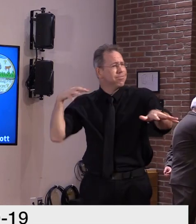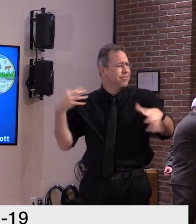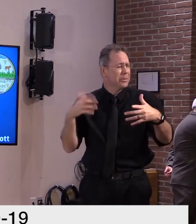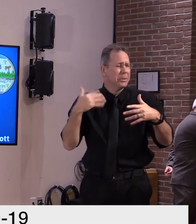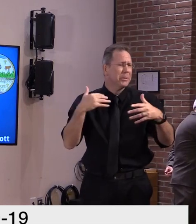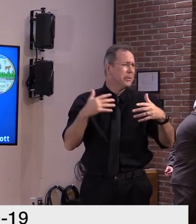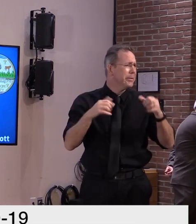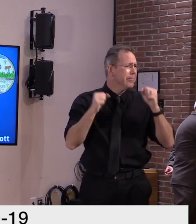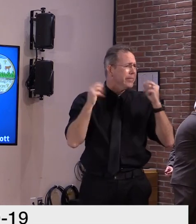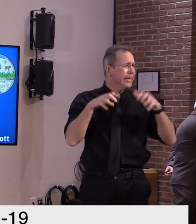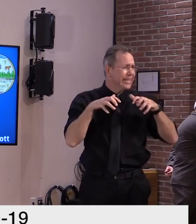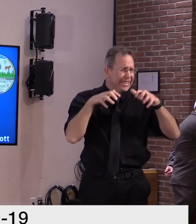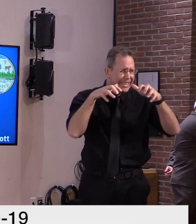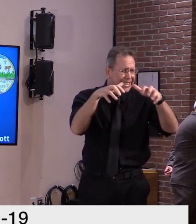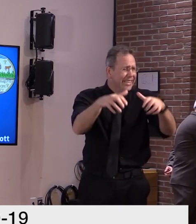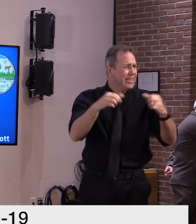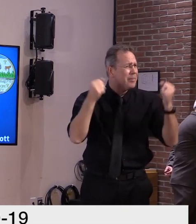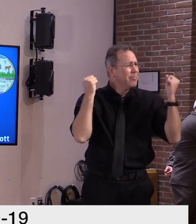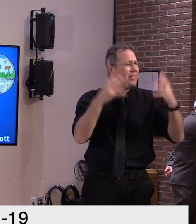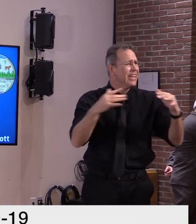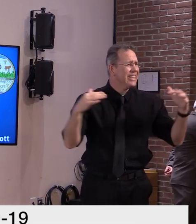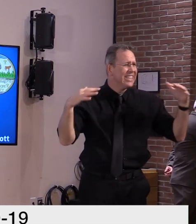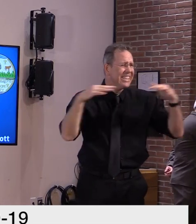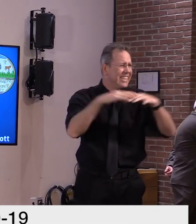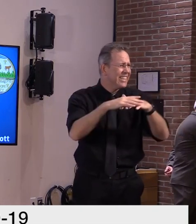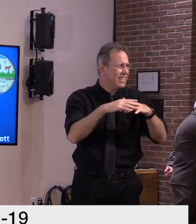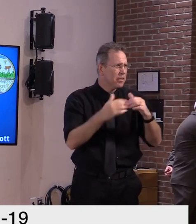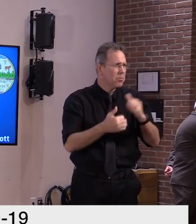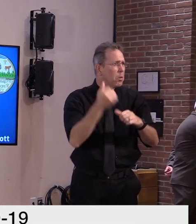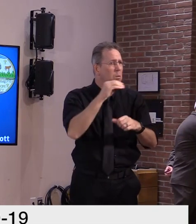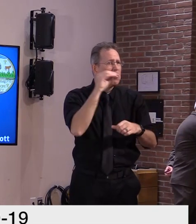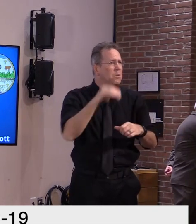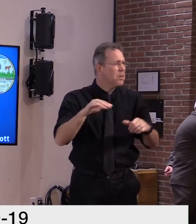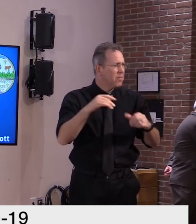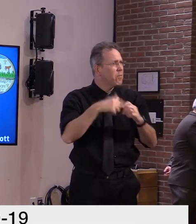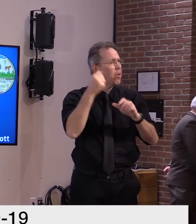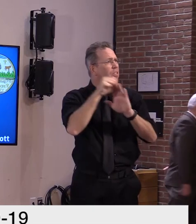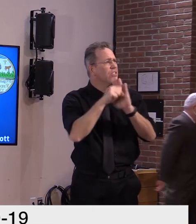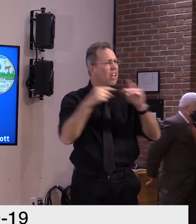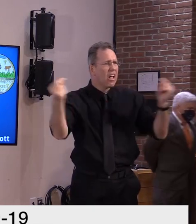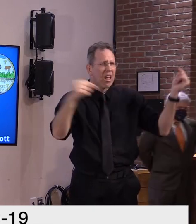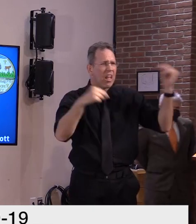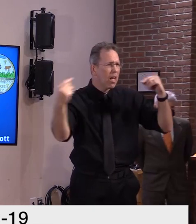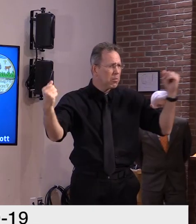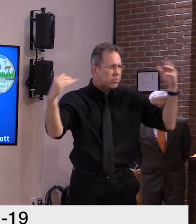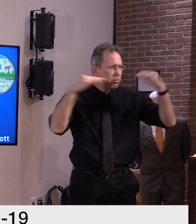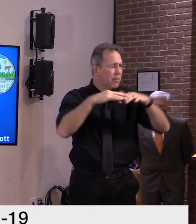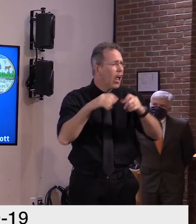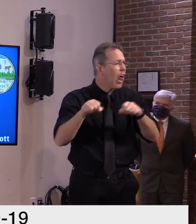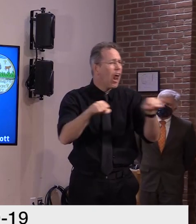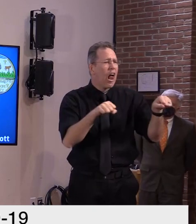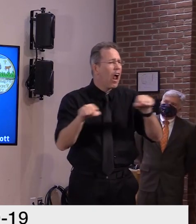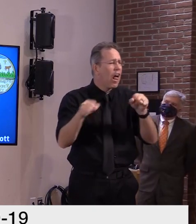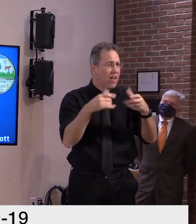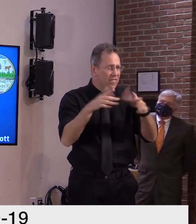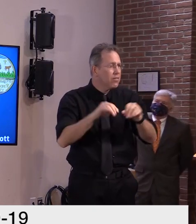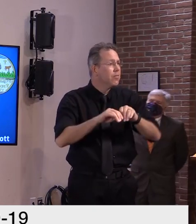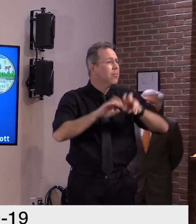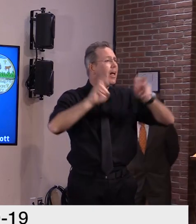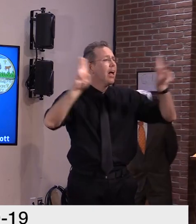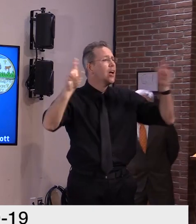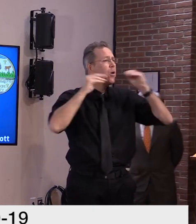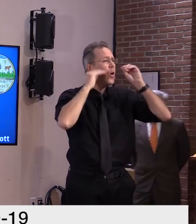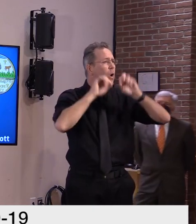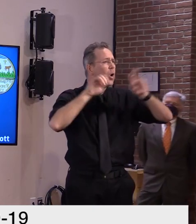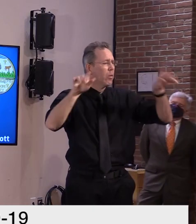states, numerous cases have arisen from that event. That was at an event where people actually were